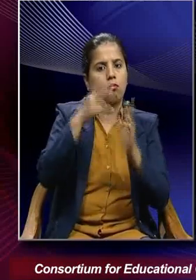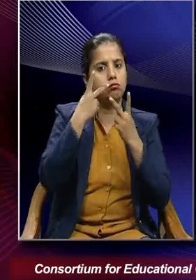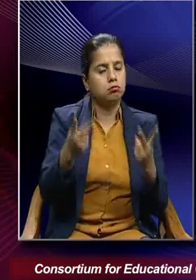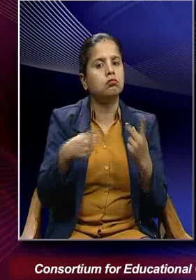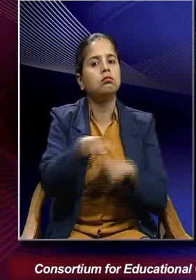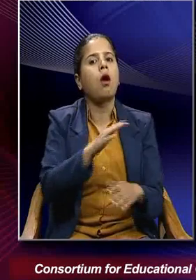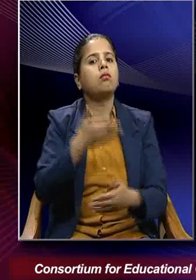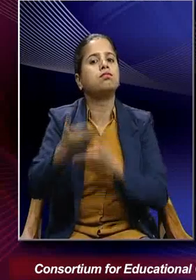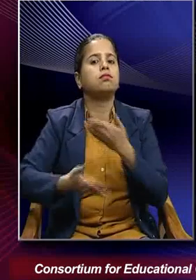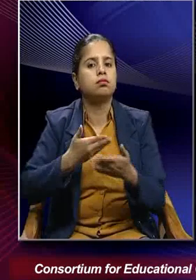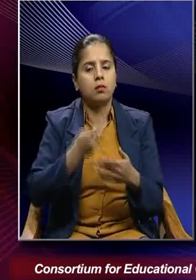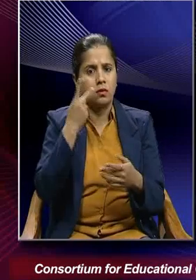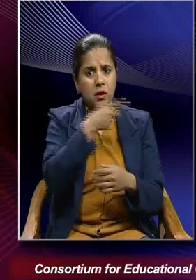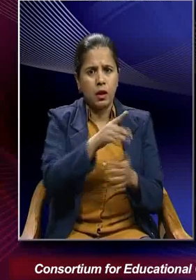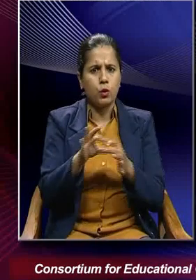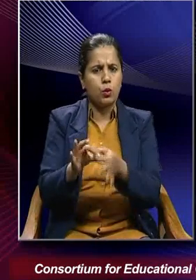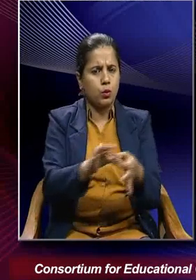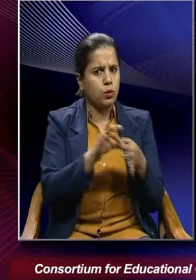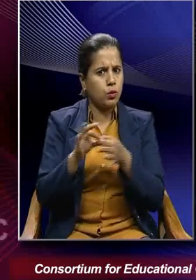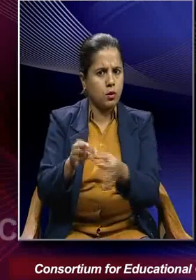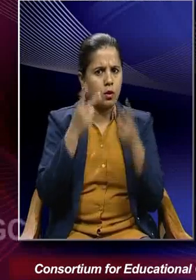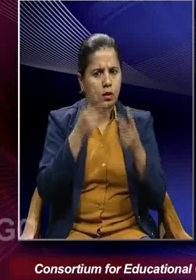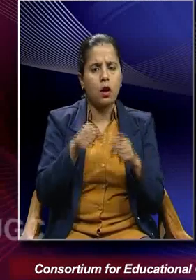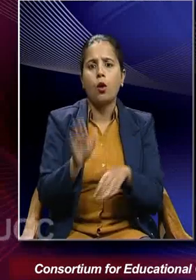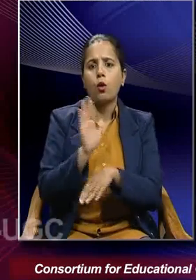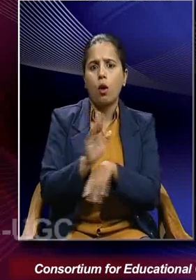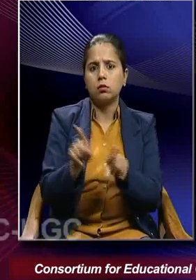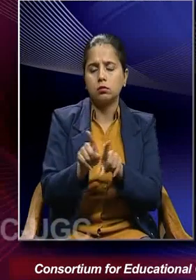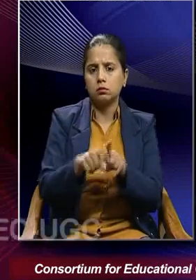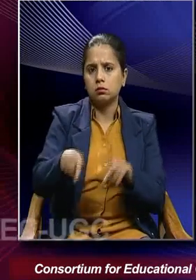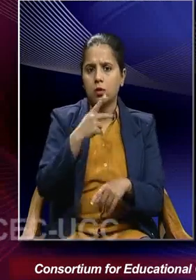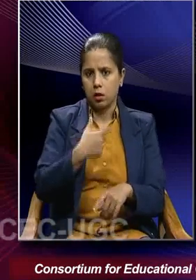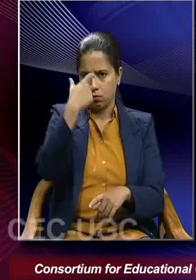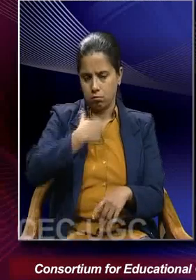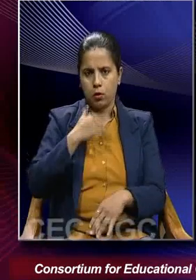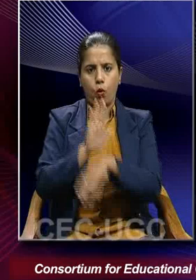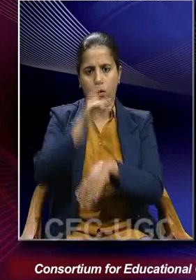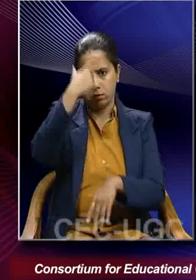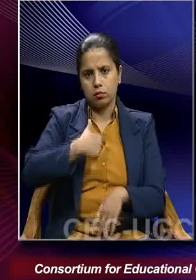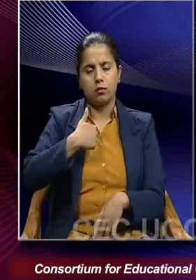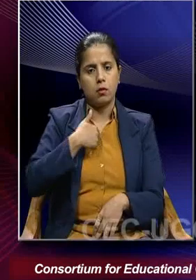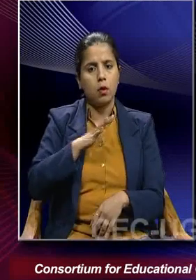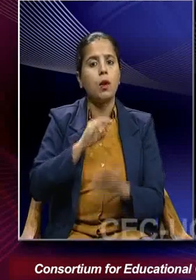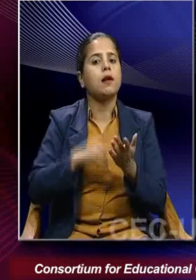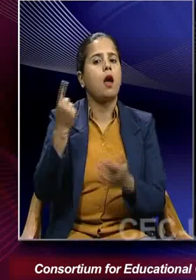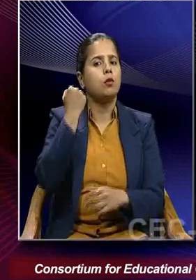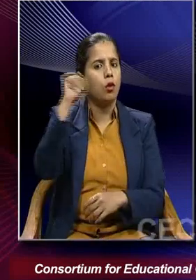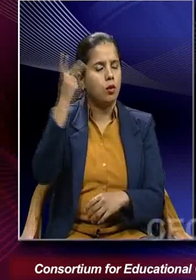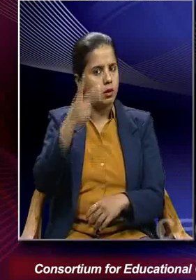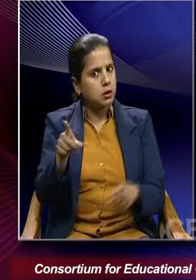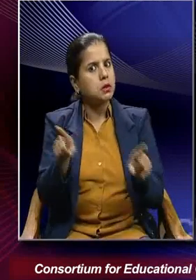So the way he was maintaining the unity in the elected congressmen was there during the national movement as